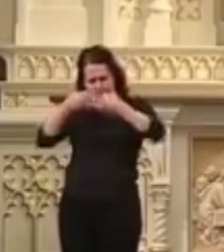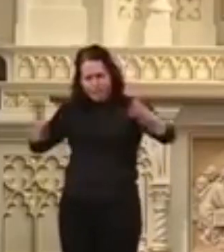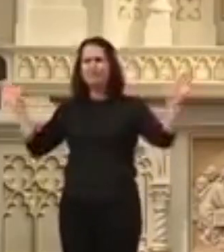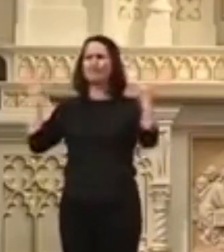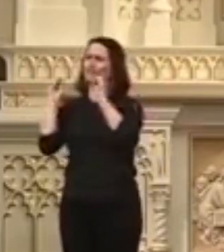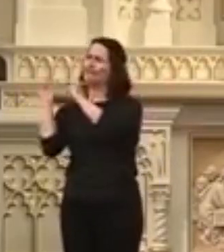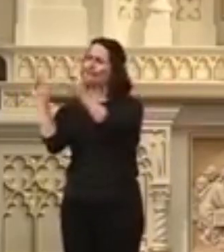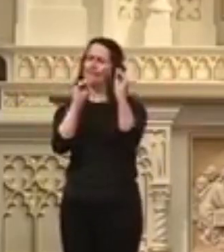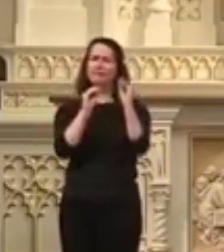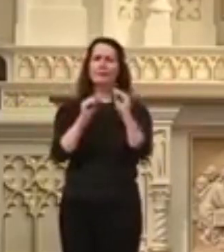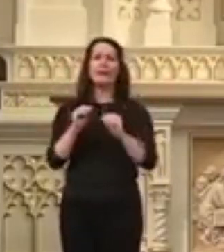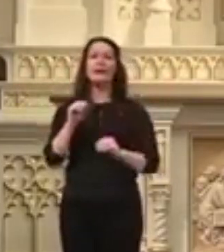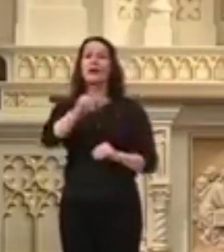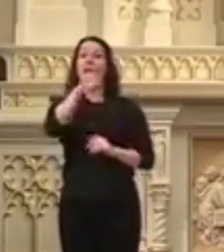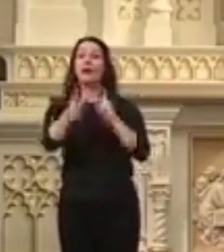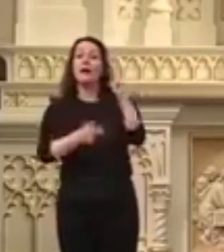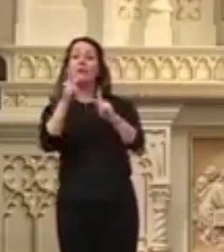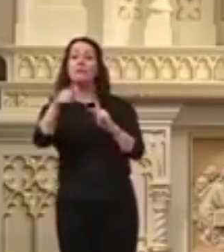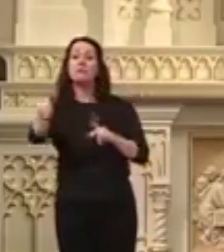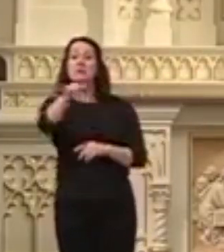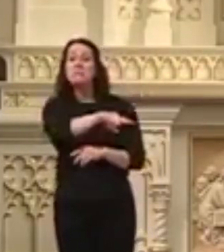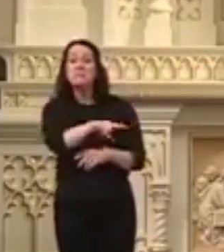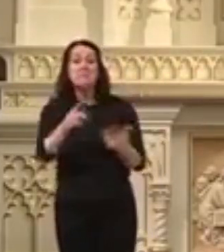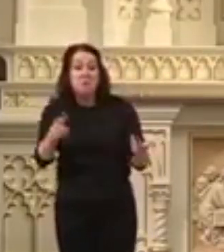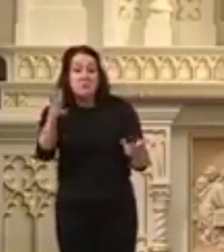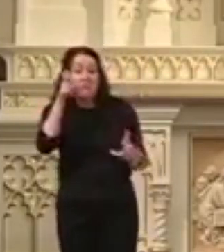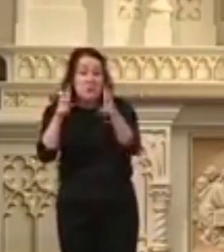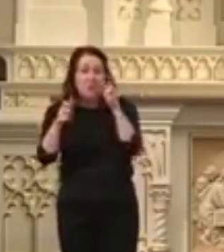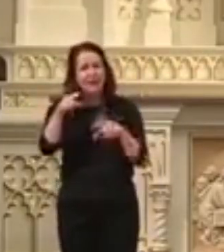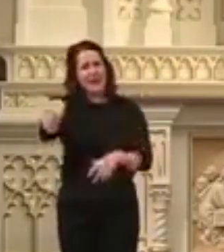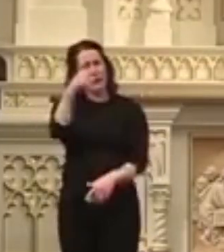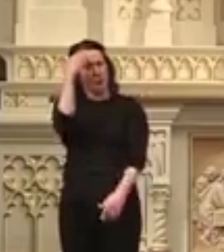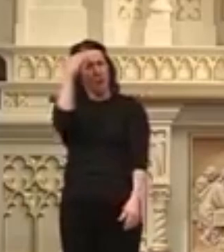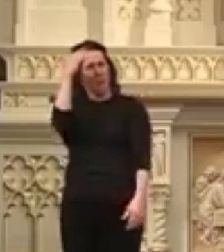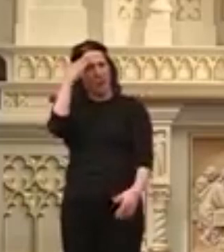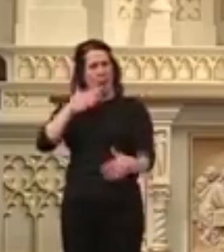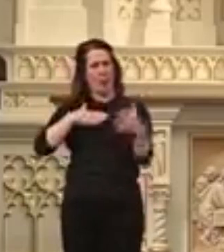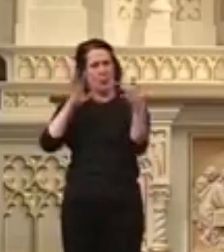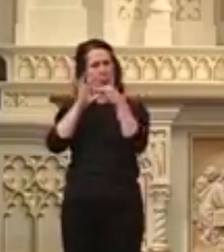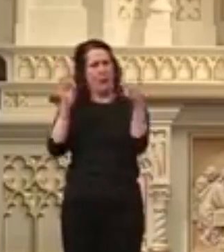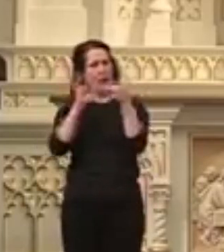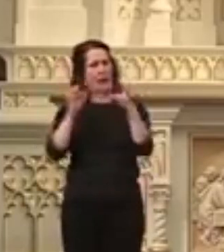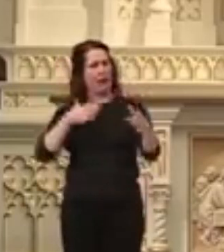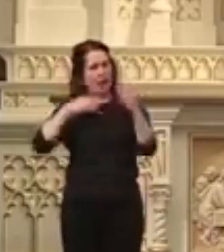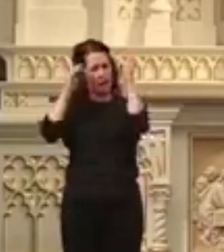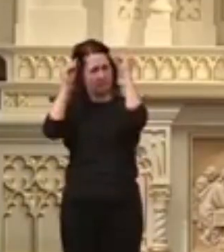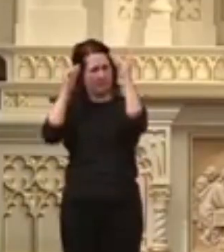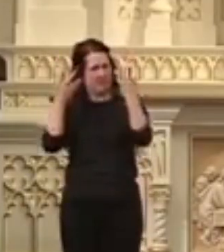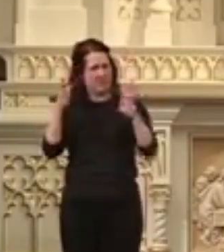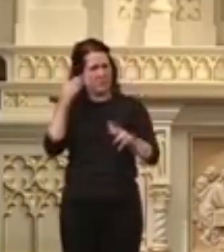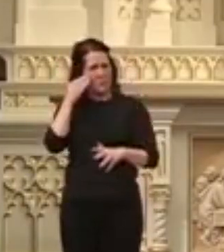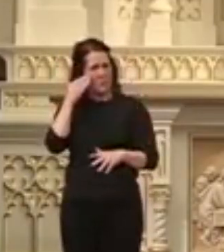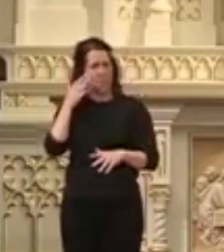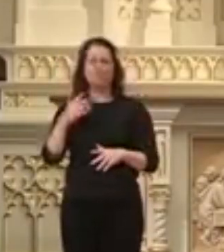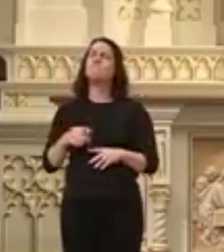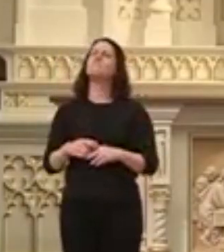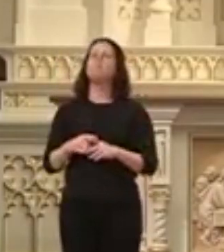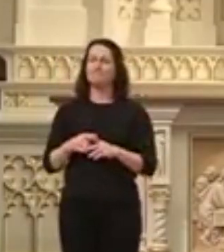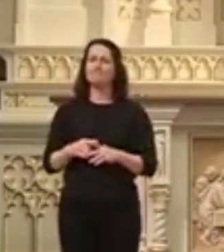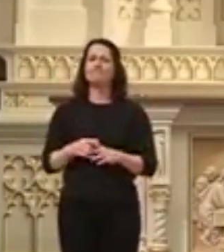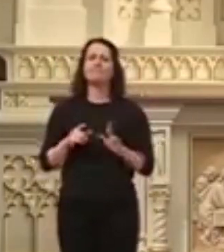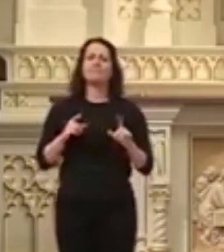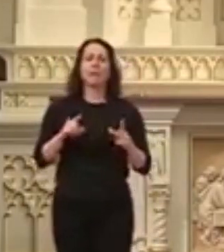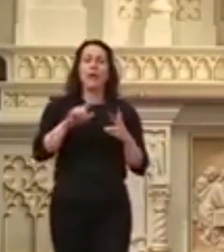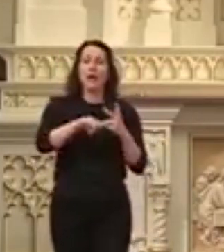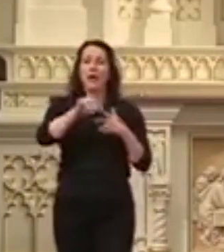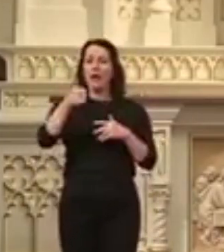who heard me what I said to them. They know what I said. When he had said this, one of the